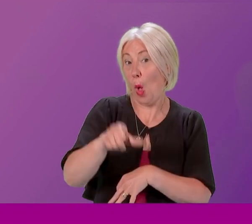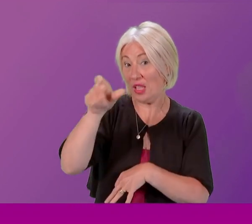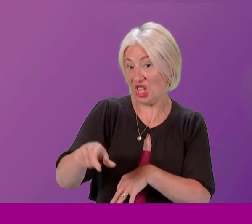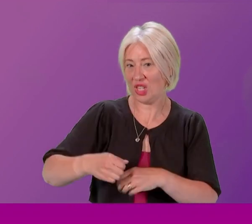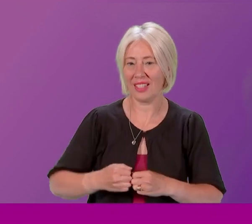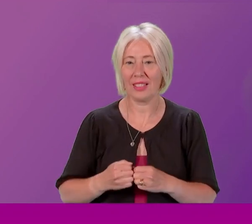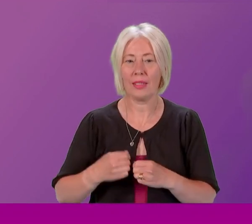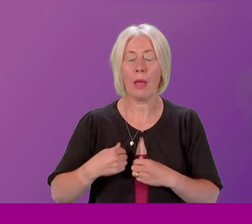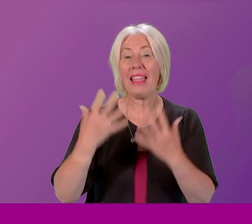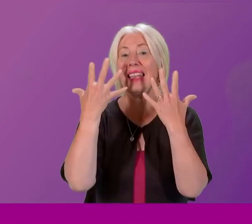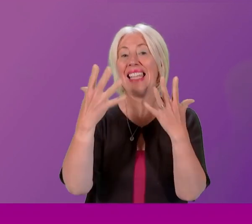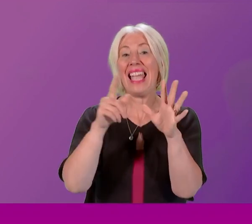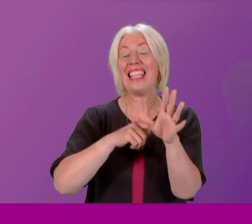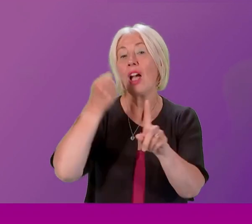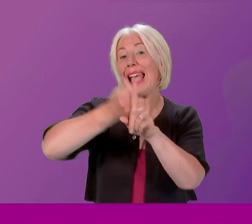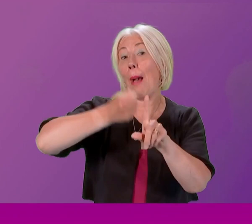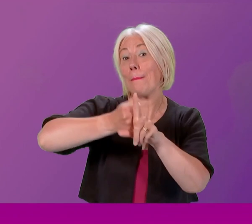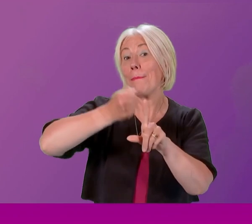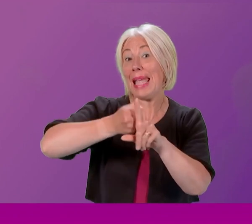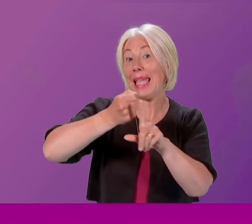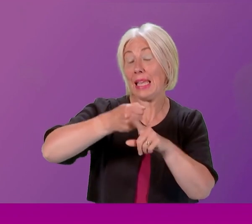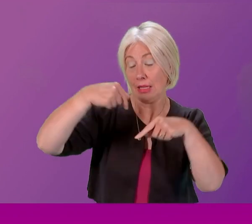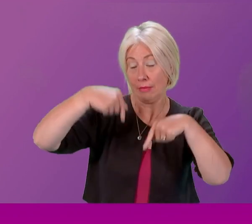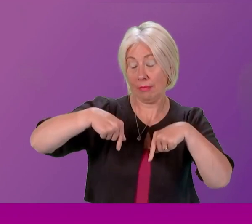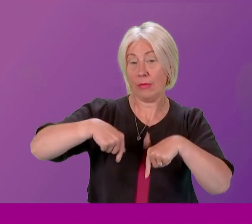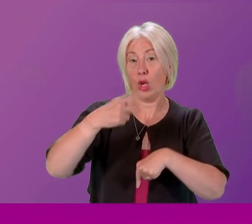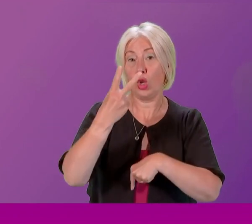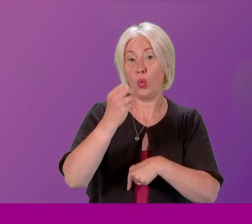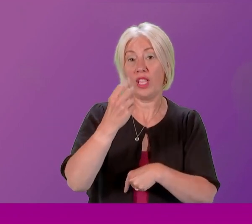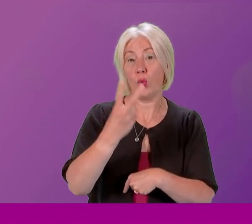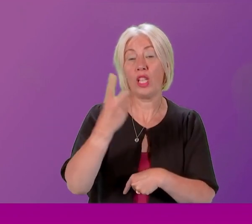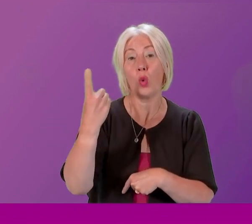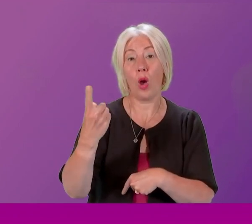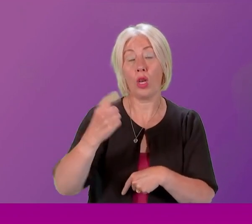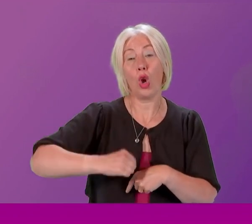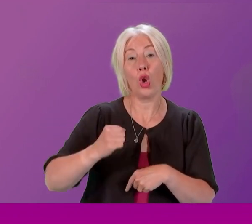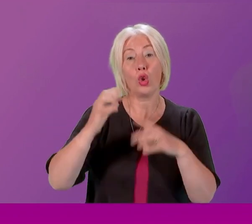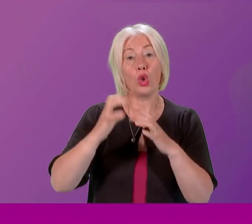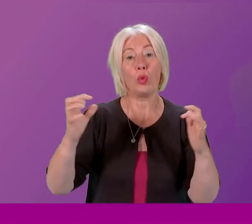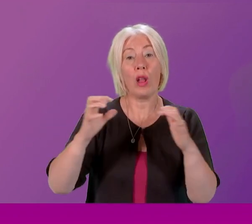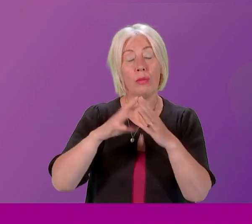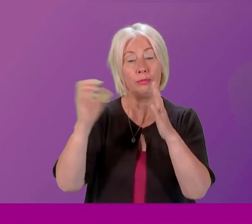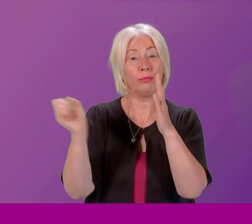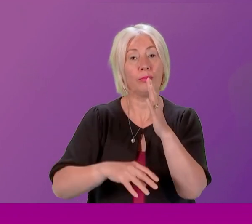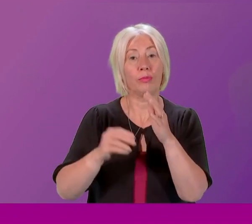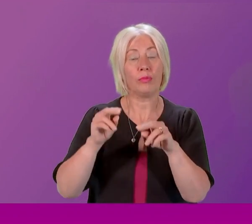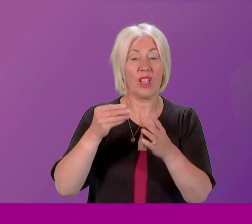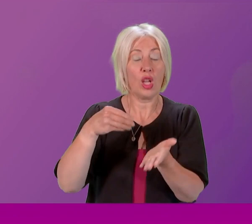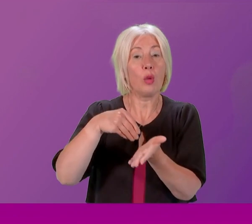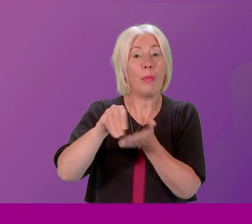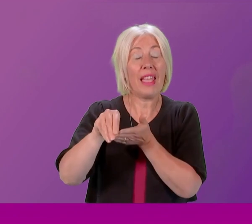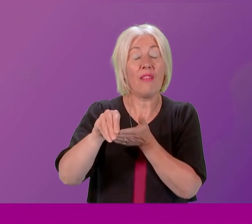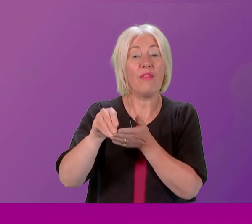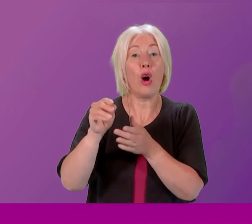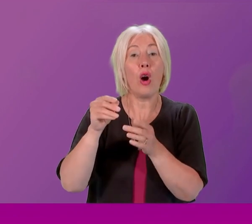After a 10-year campaign, roughly, in this place in 2021, the Scottish Parliament removed fees for instrumental